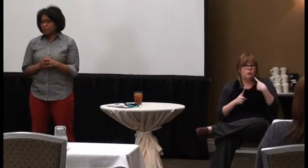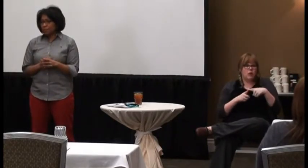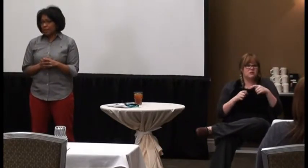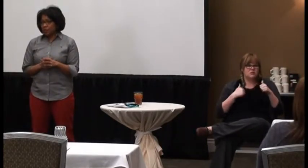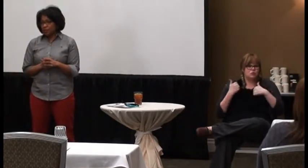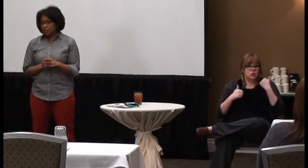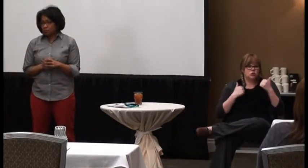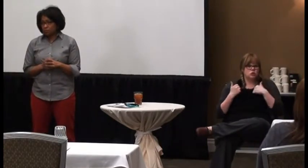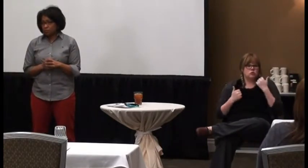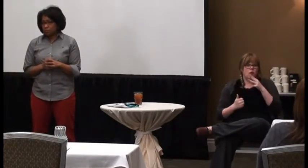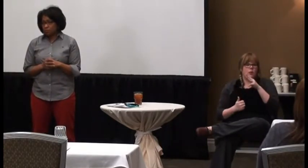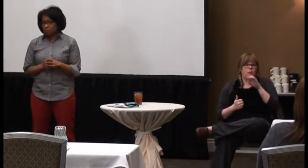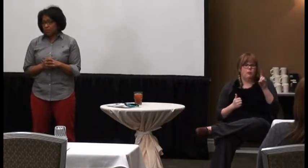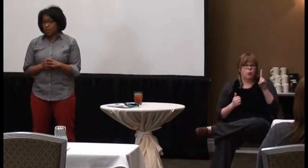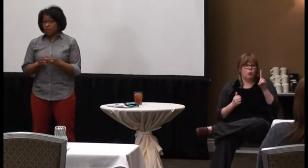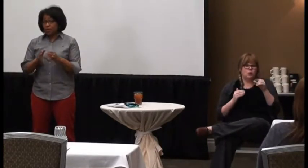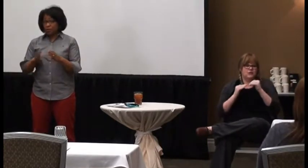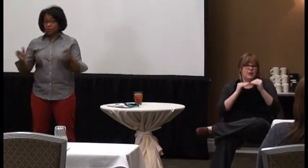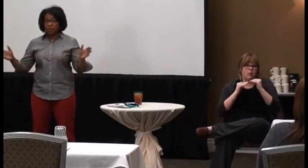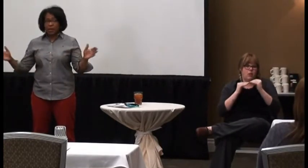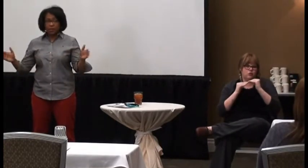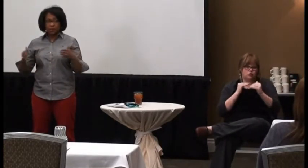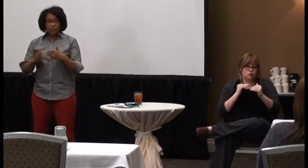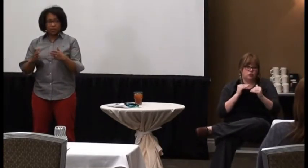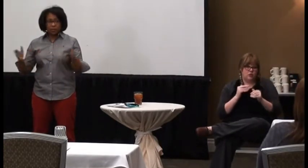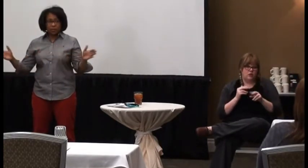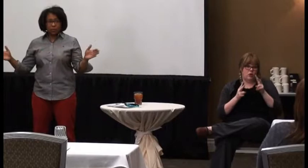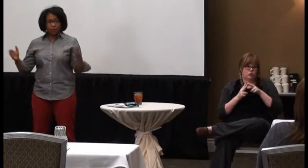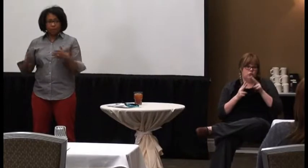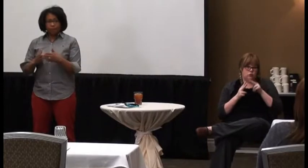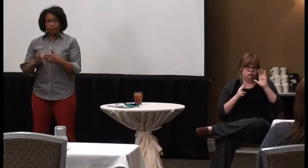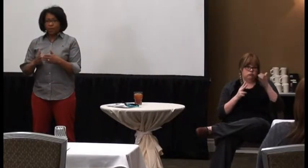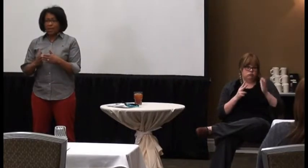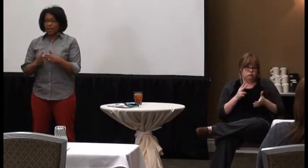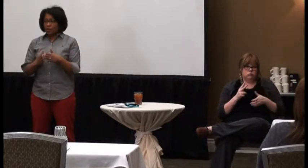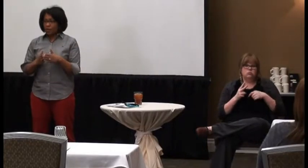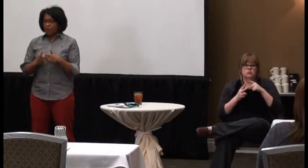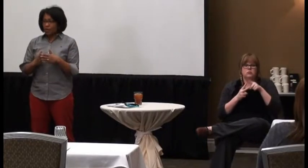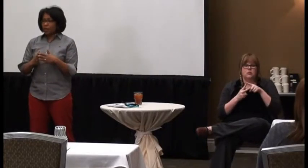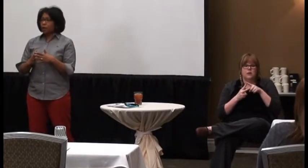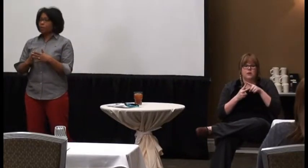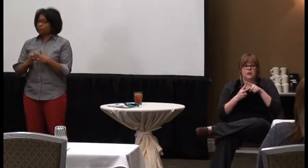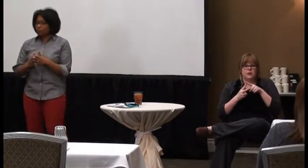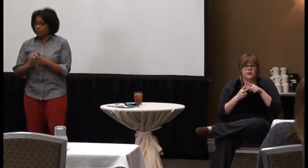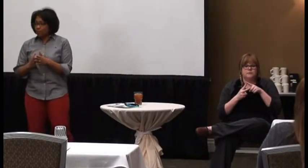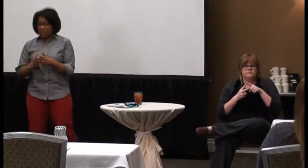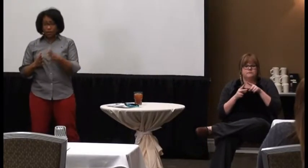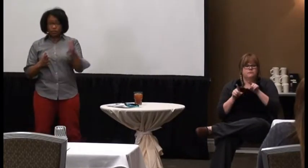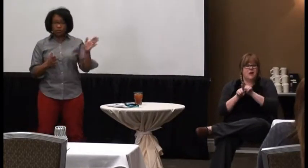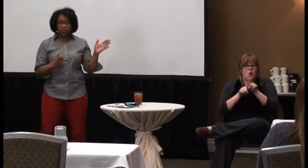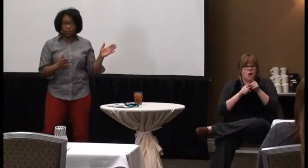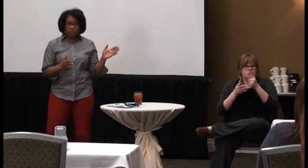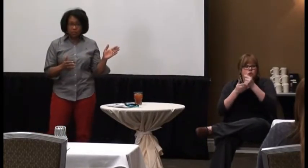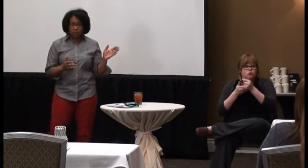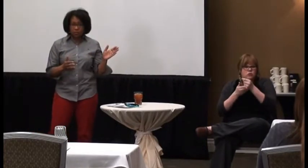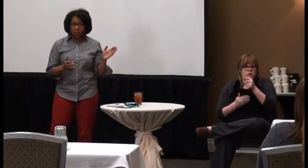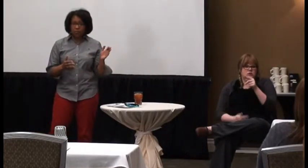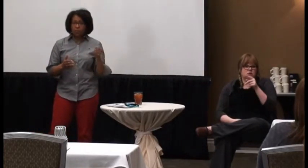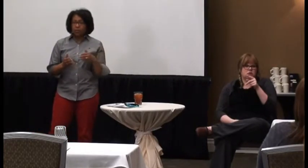are those stabilizers. And there are actually two categories. One category also treats